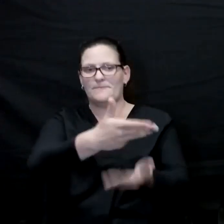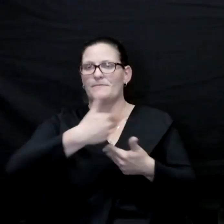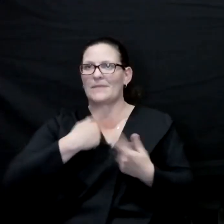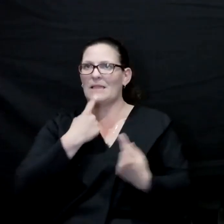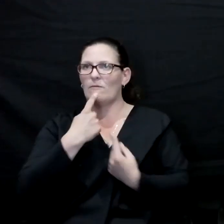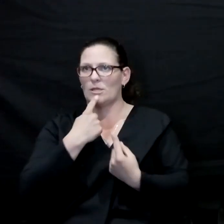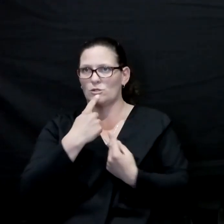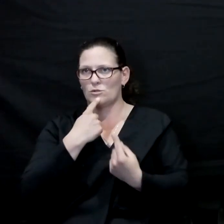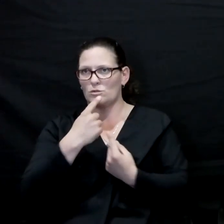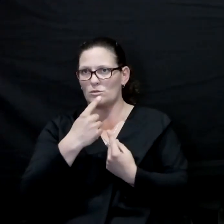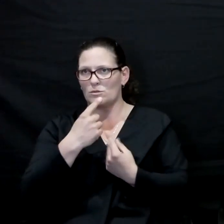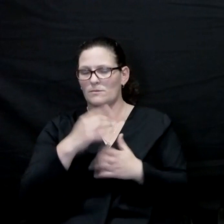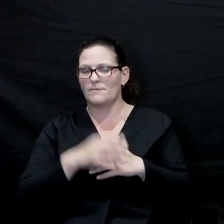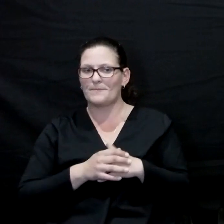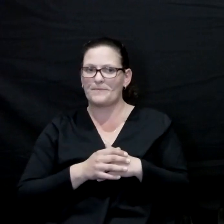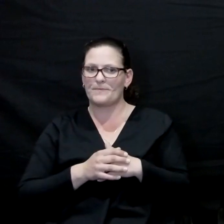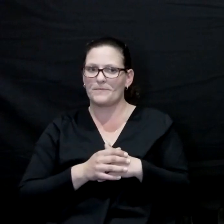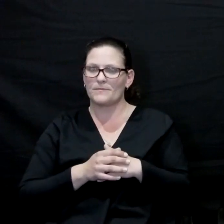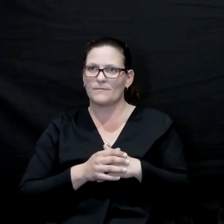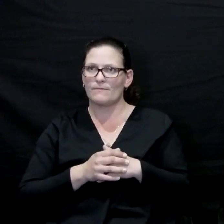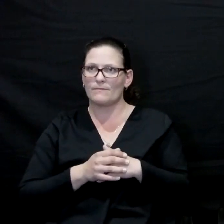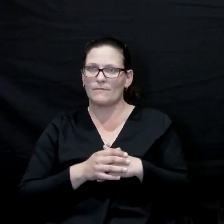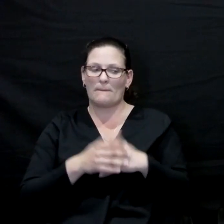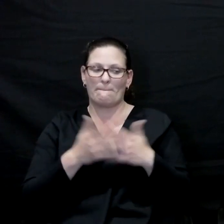So I think at this stage,